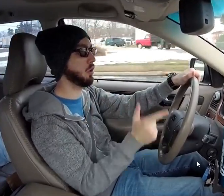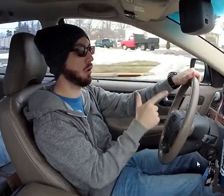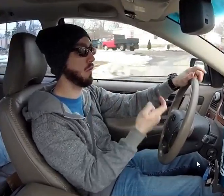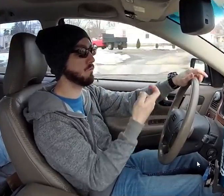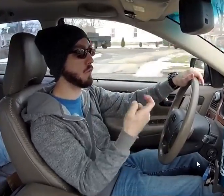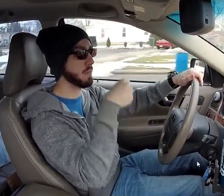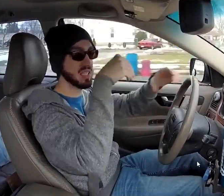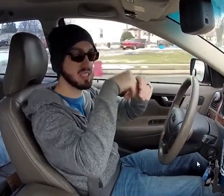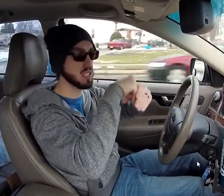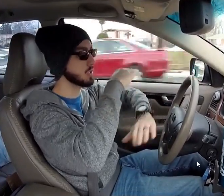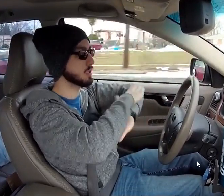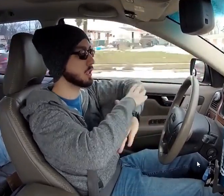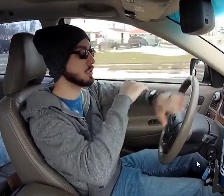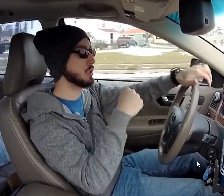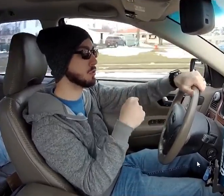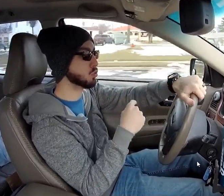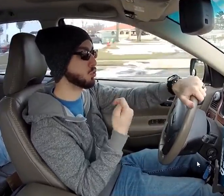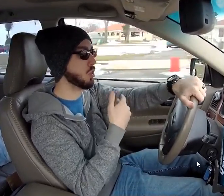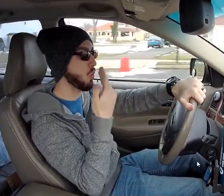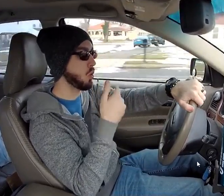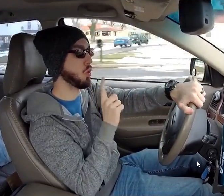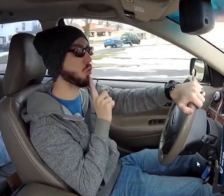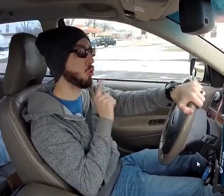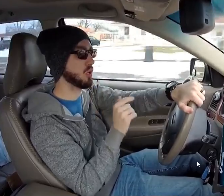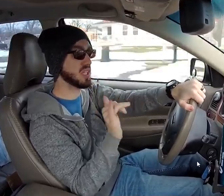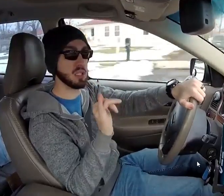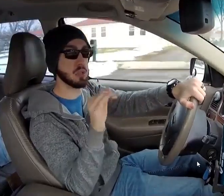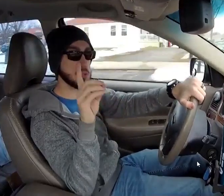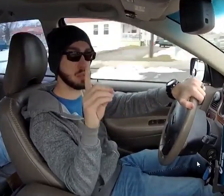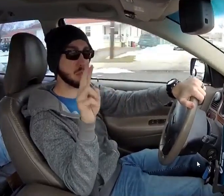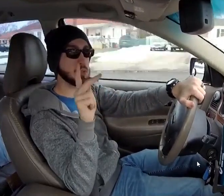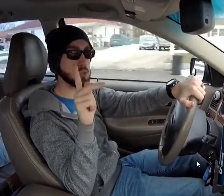You could go in the store inside and sit at a table.